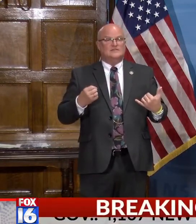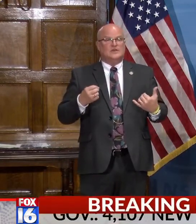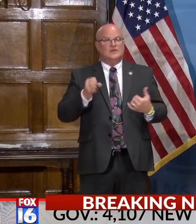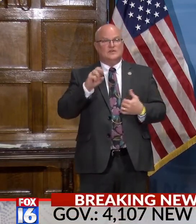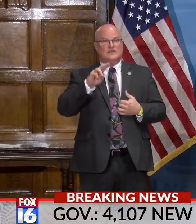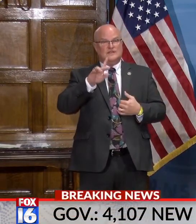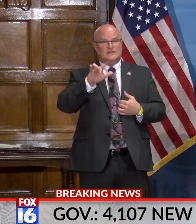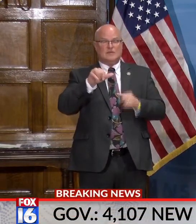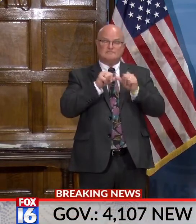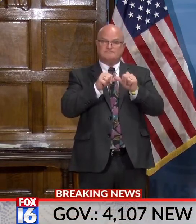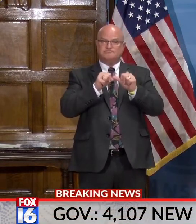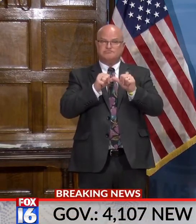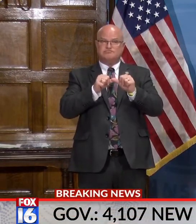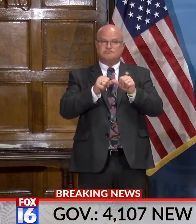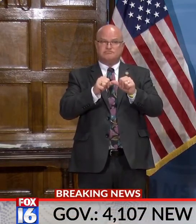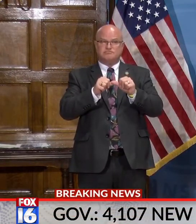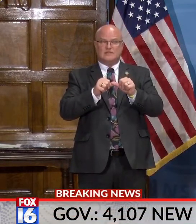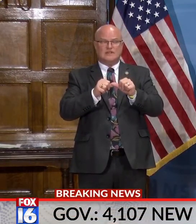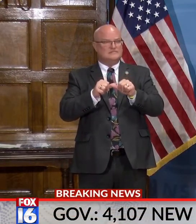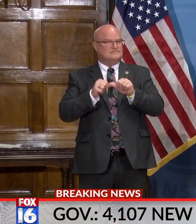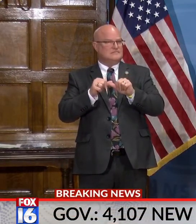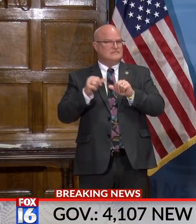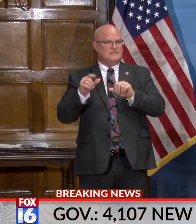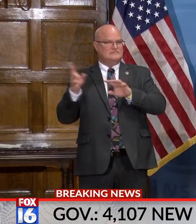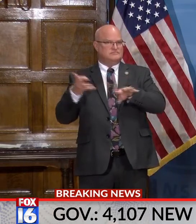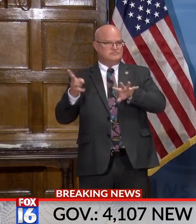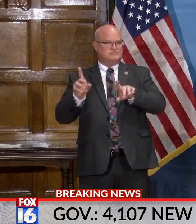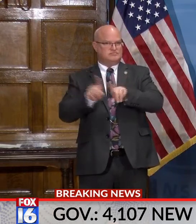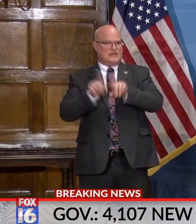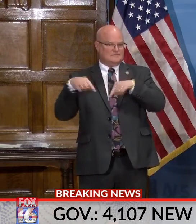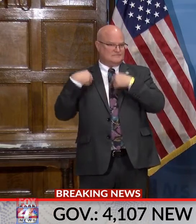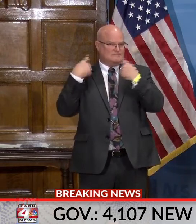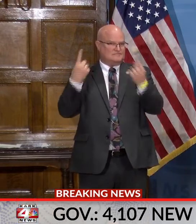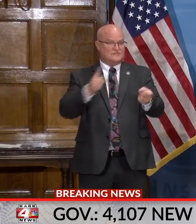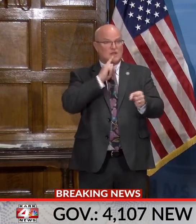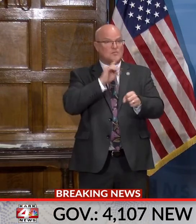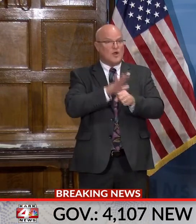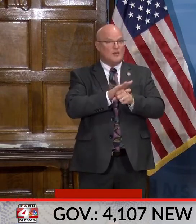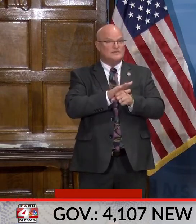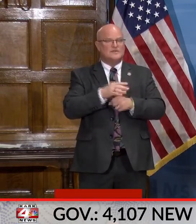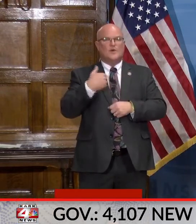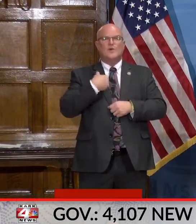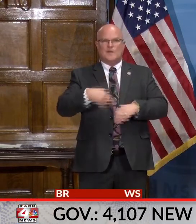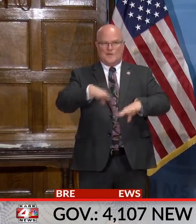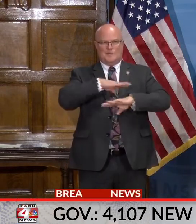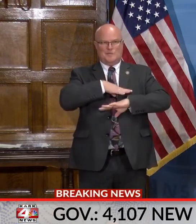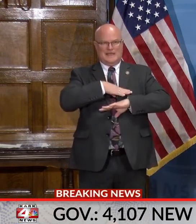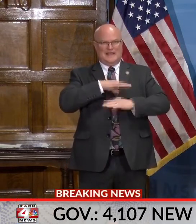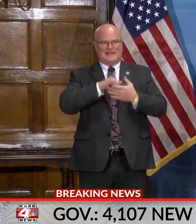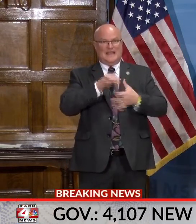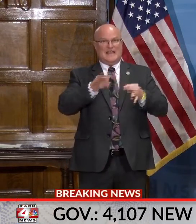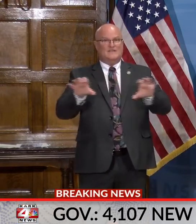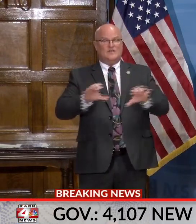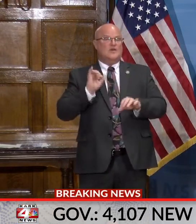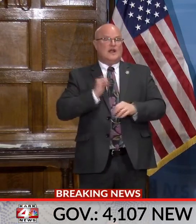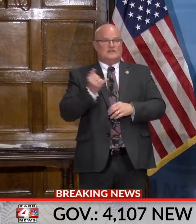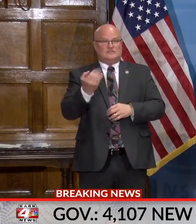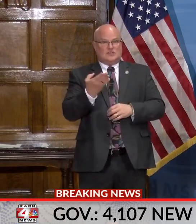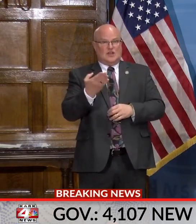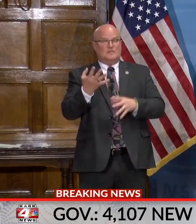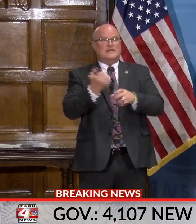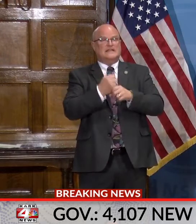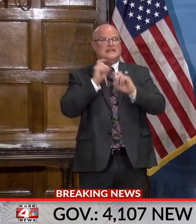supplies continue unabated and as promised, then we should be able to meet that if we do our job in getting that